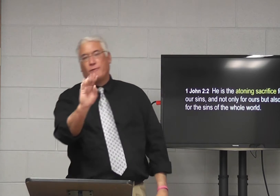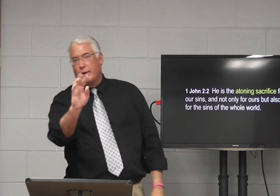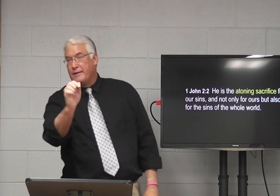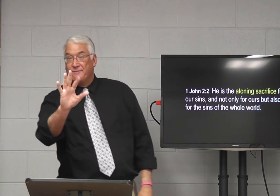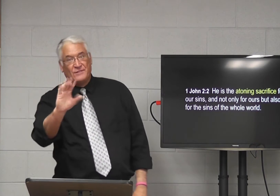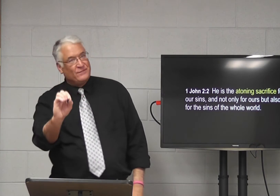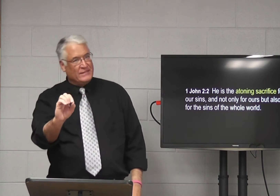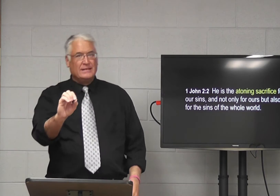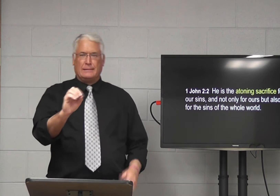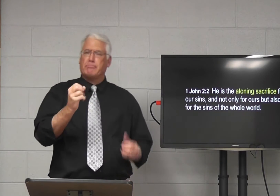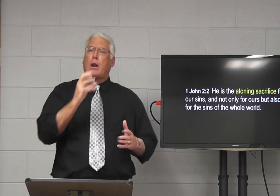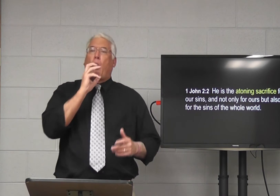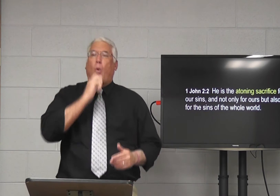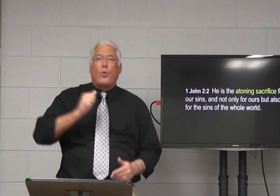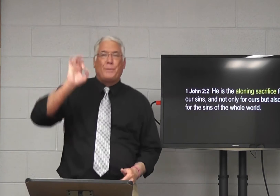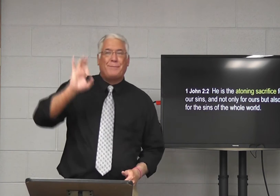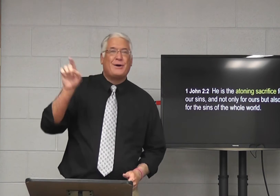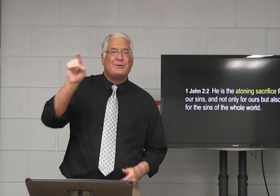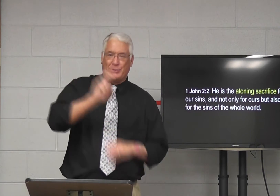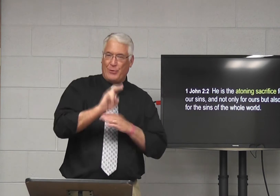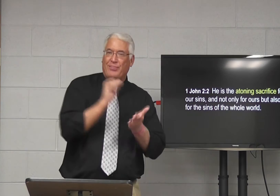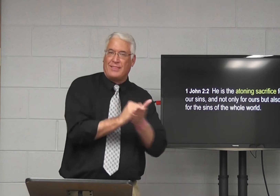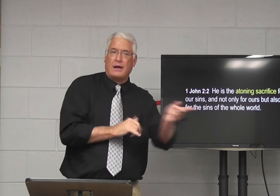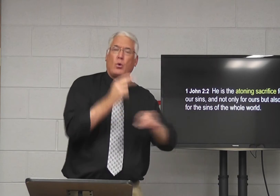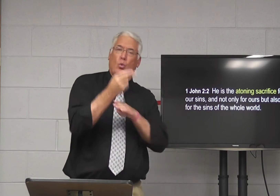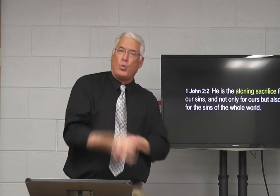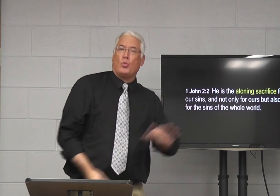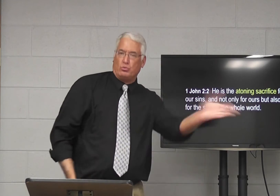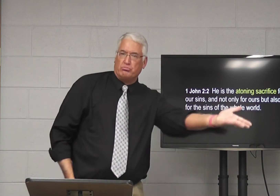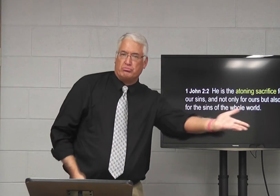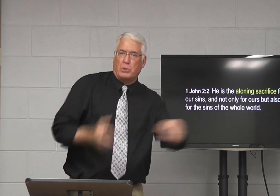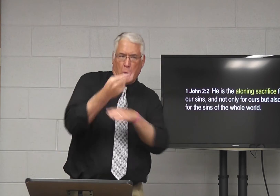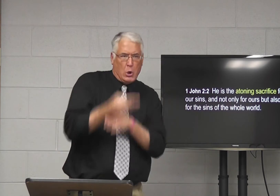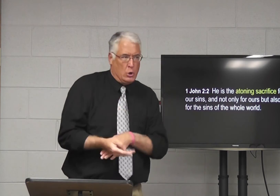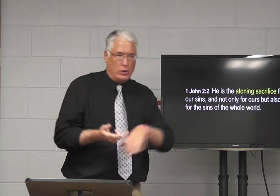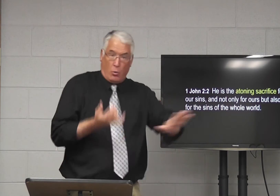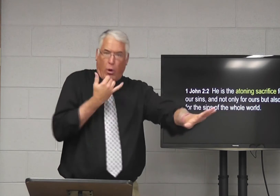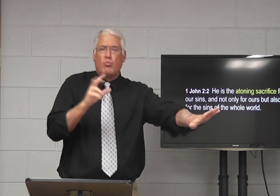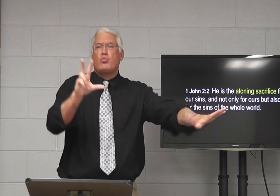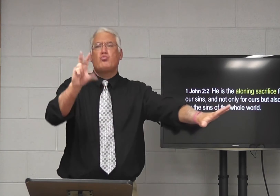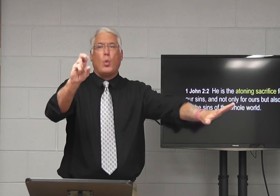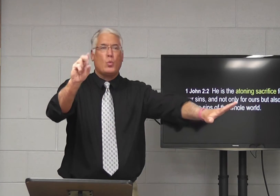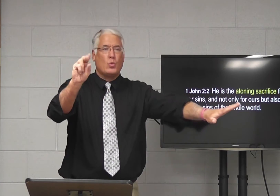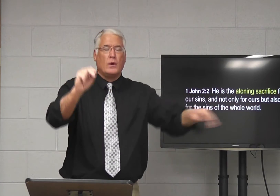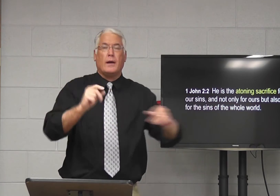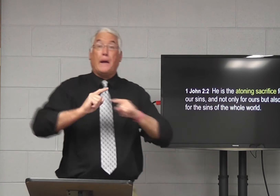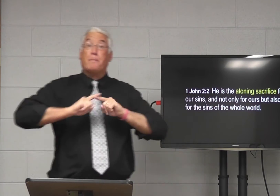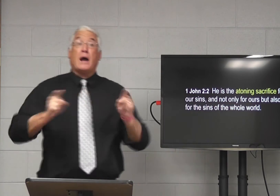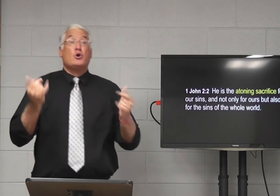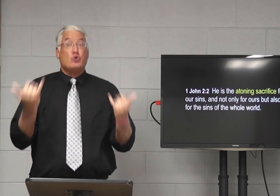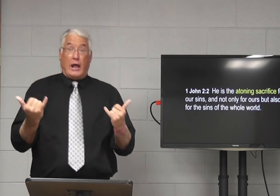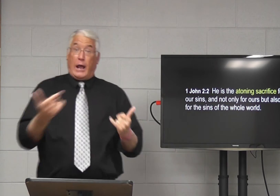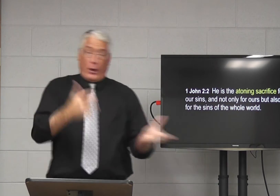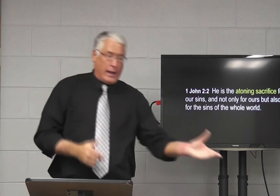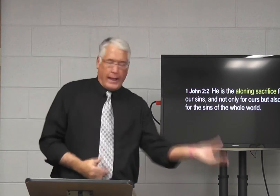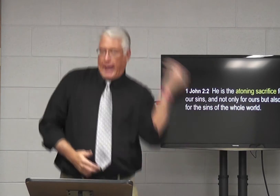maybe 20s, 40s, and 50s, you know, old pastors use that. They're used to the King James Version. Is it wrong? No. But